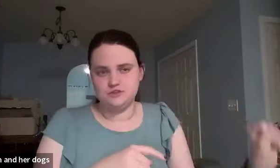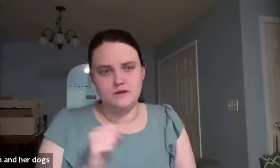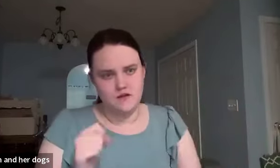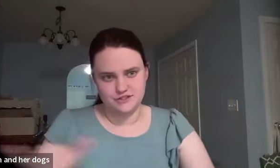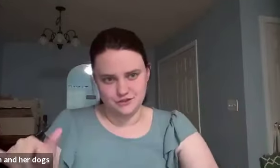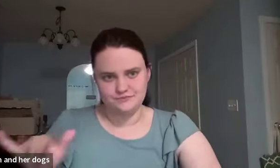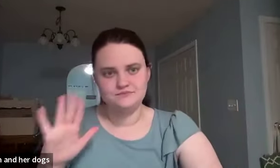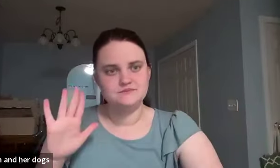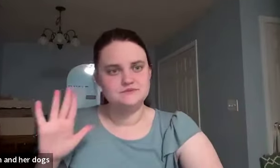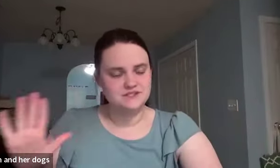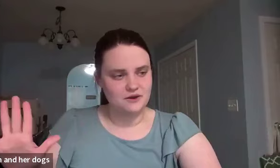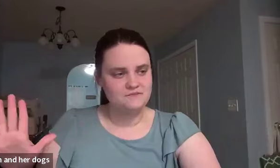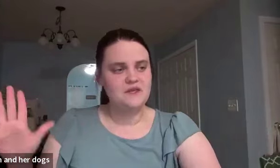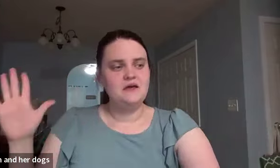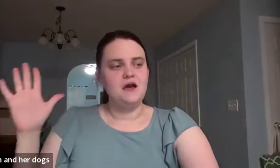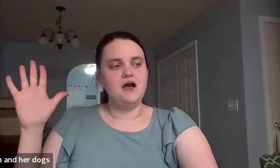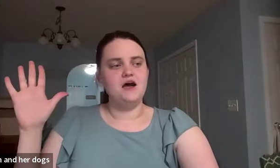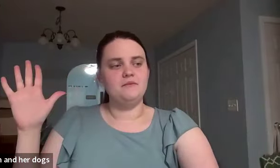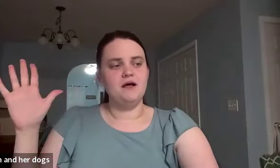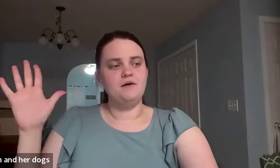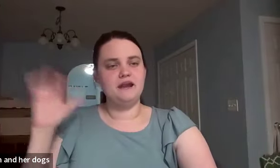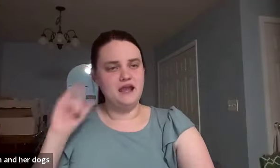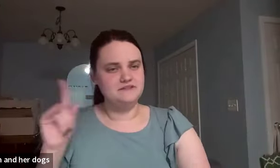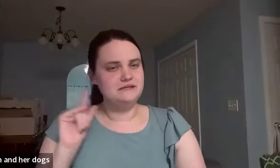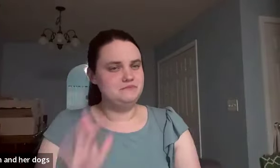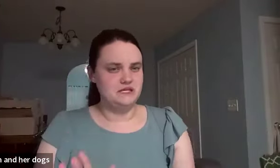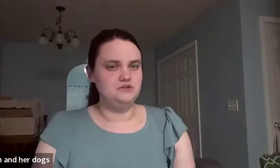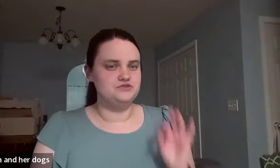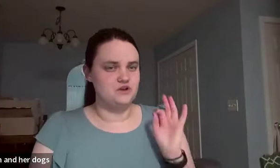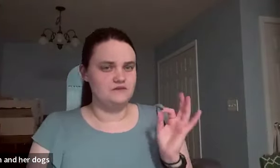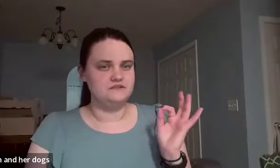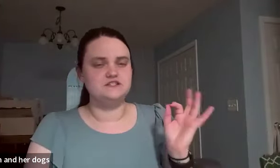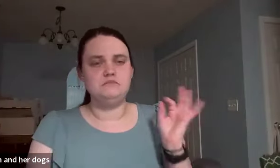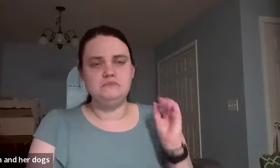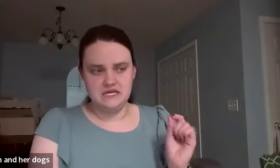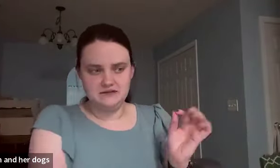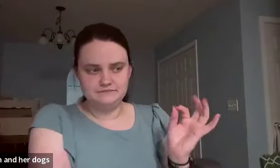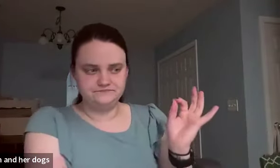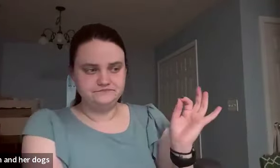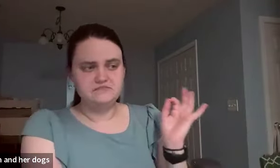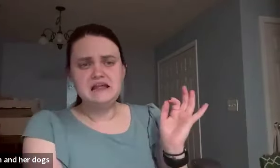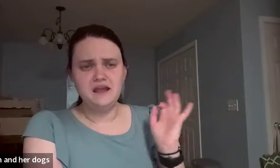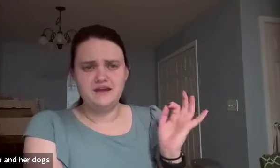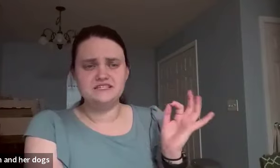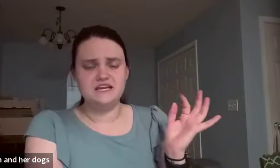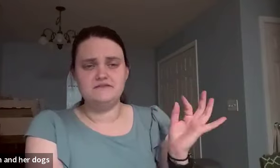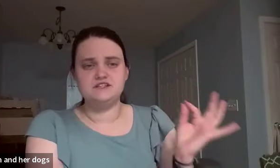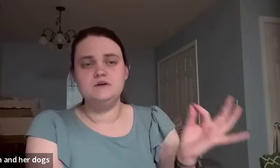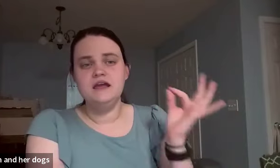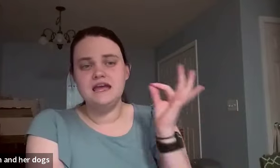finger spelled a lot too. So, but I have seen bee used often. So bee, I have seen it have its own.